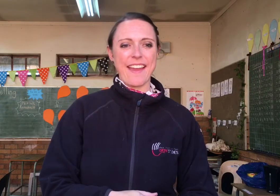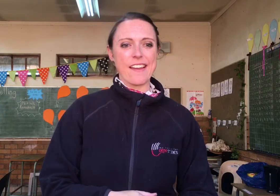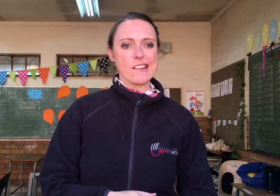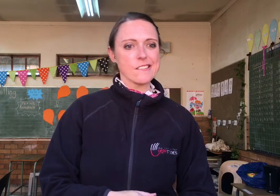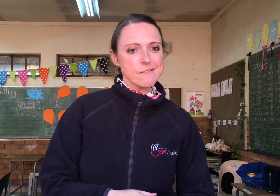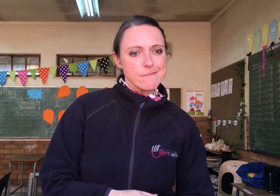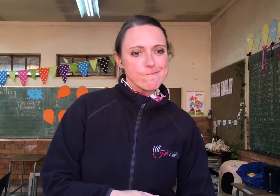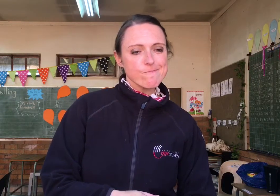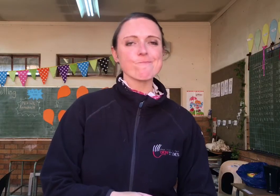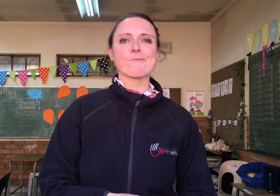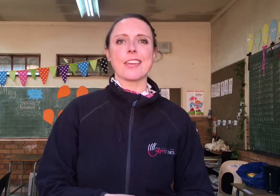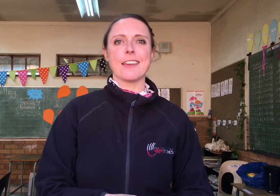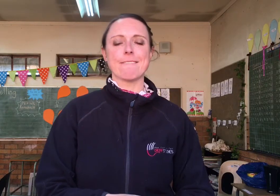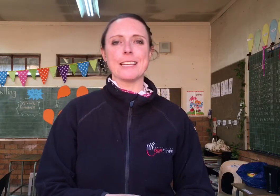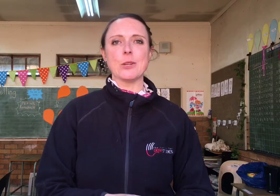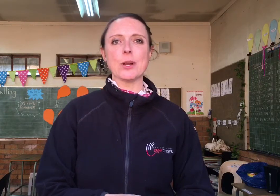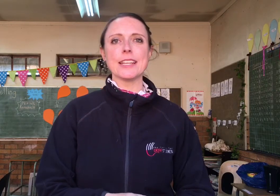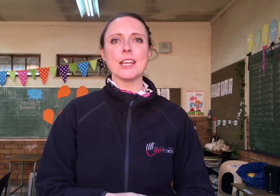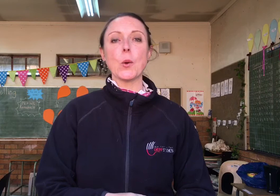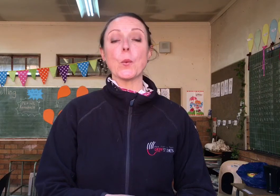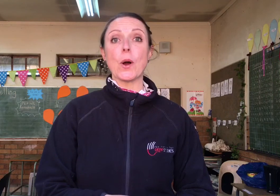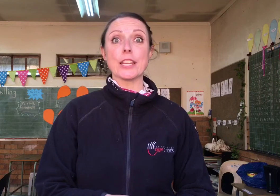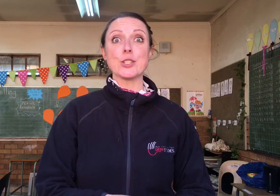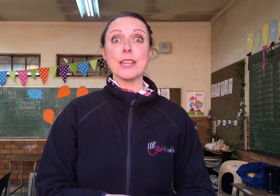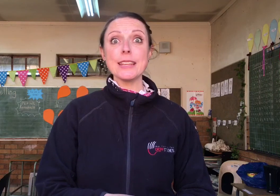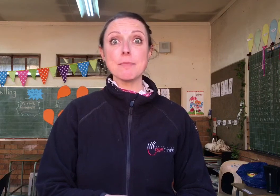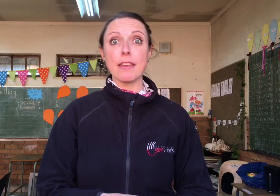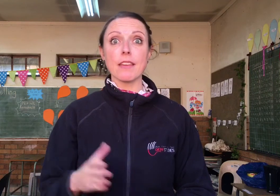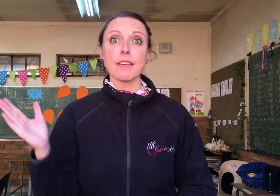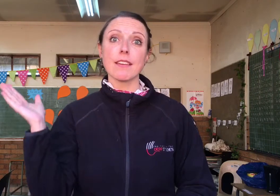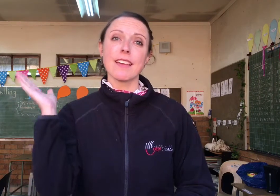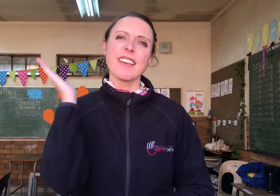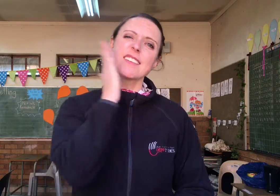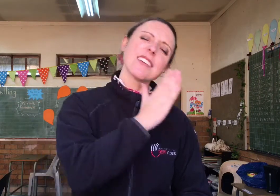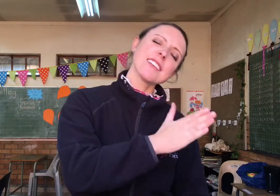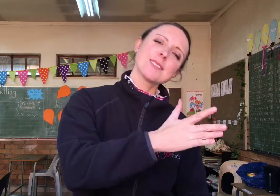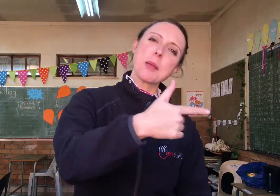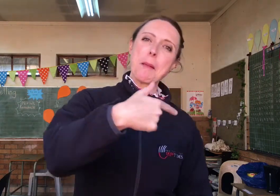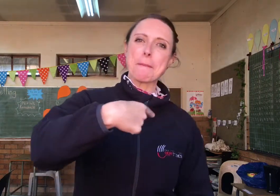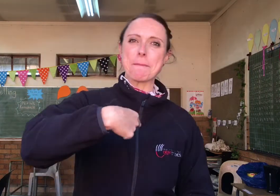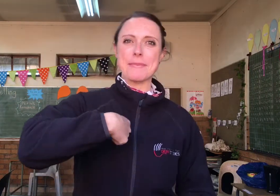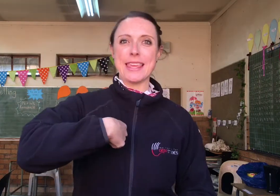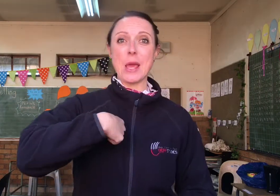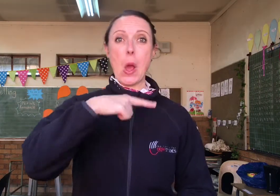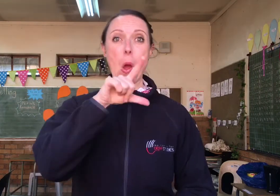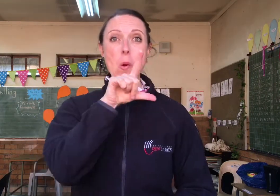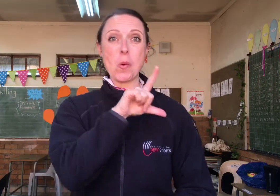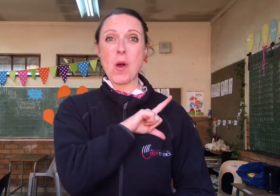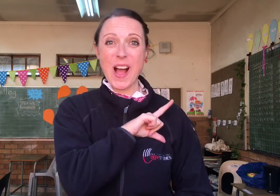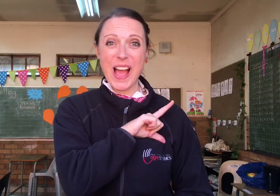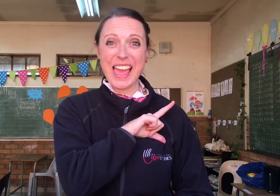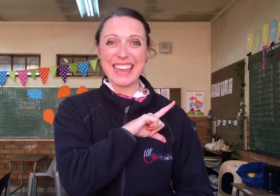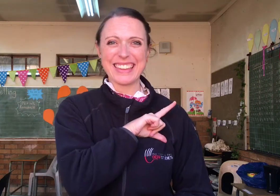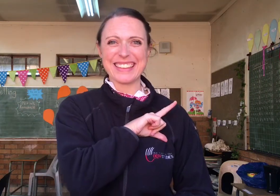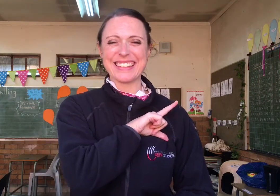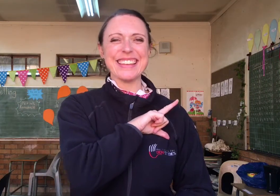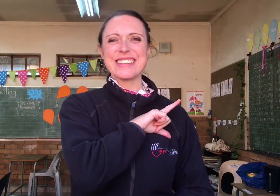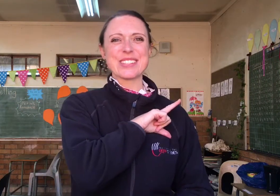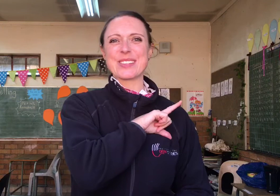have a funny one. Why did you hit me? Hit me. Why? Just a funny